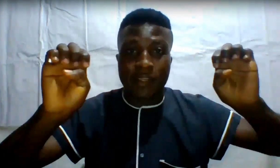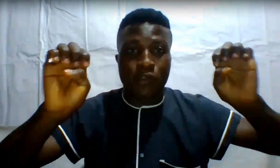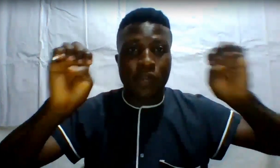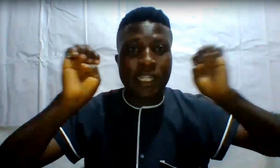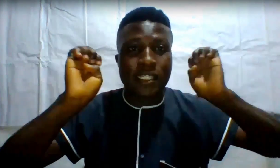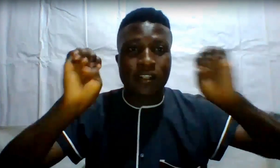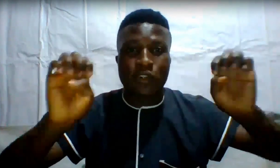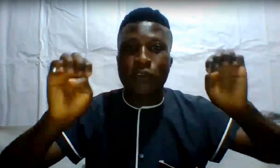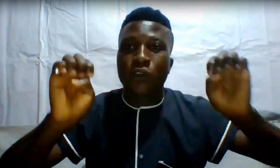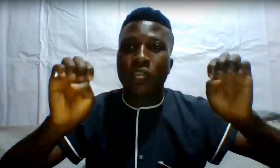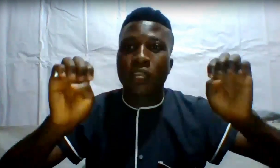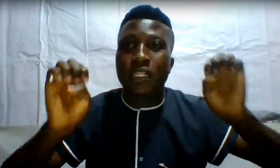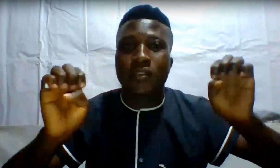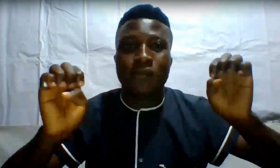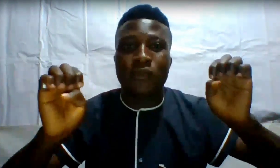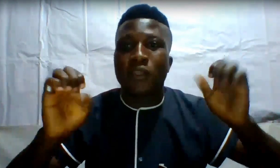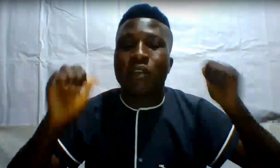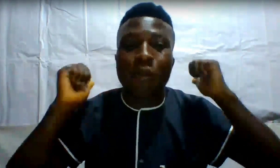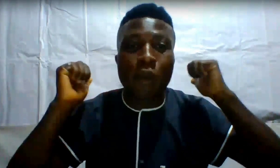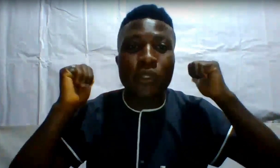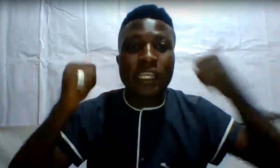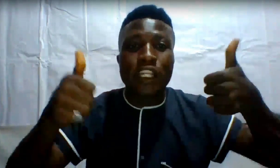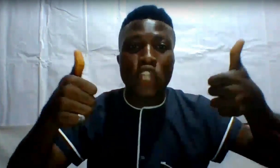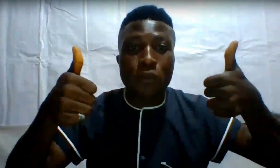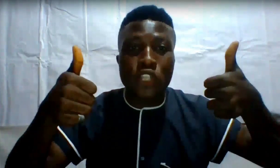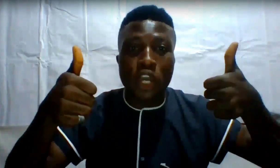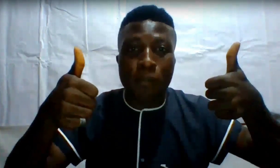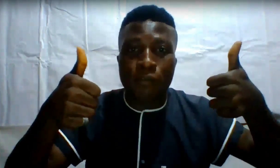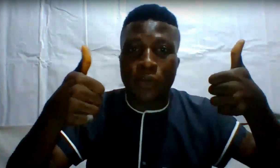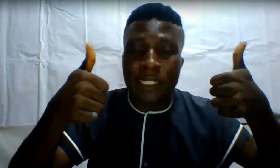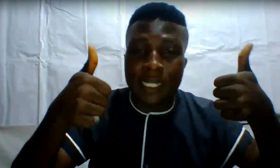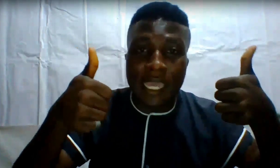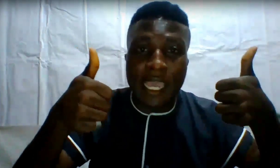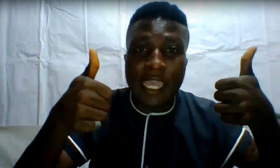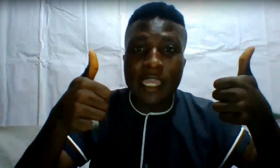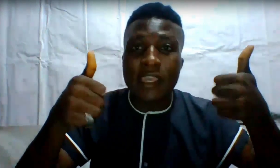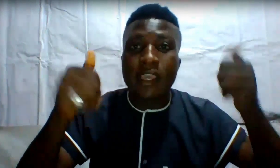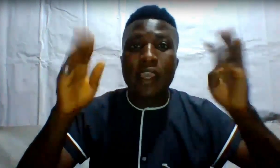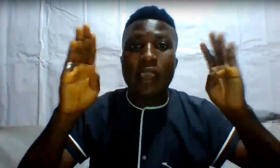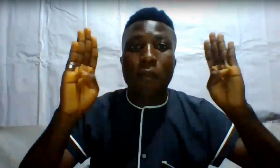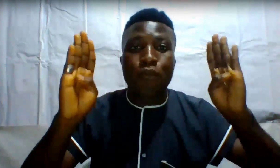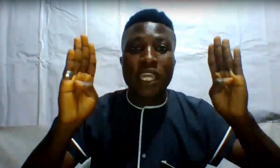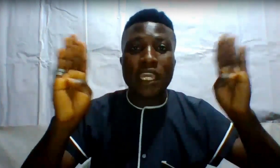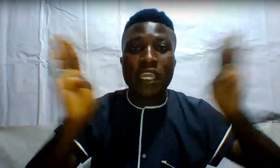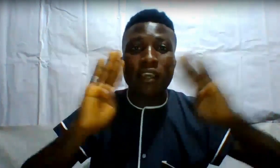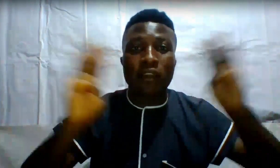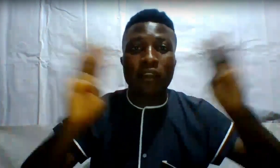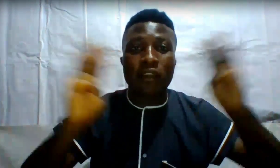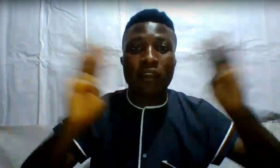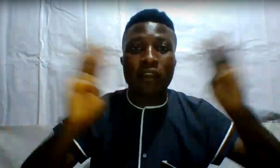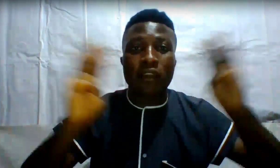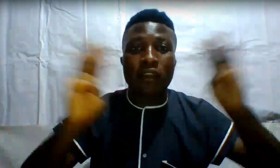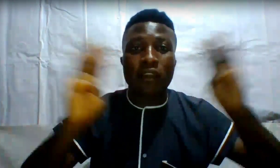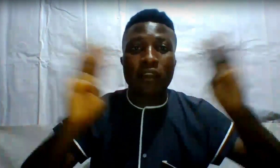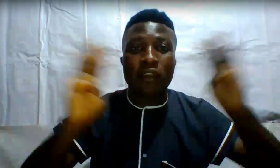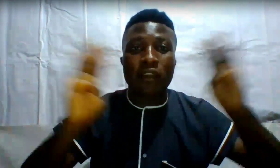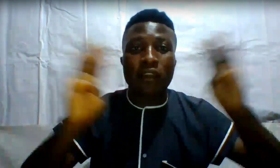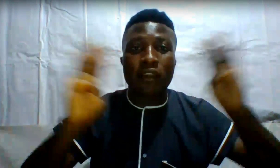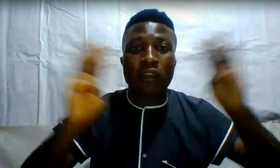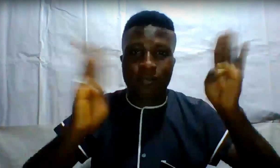Don't forget that. Remember, we say thumbs up for letter A, B, like bye-bye. Okay,